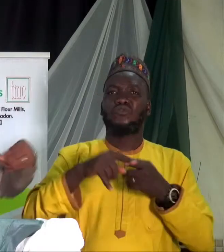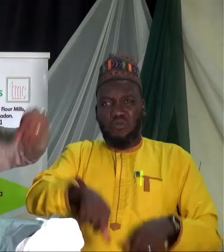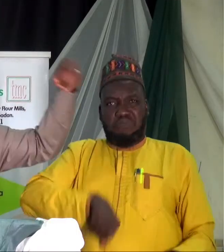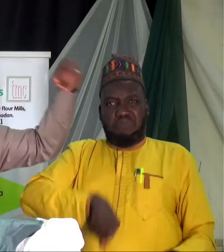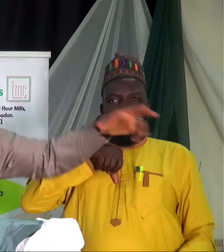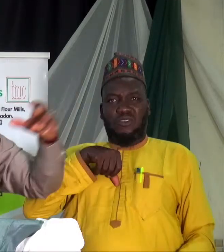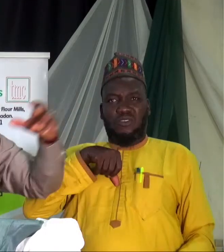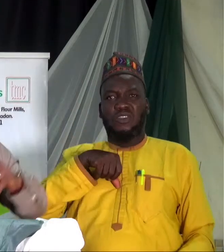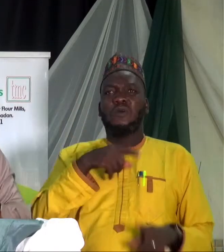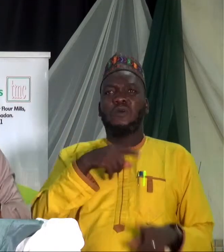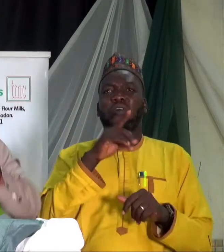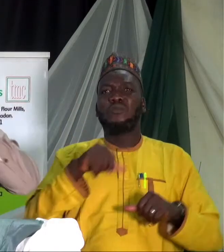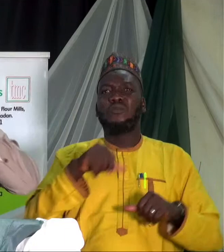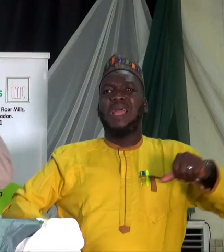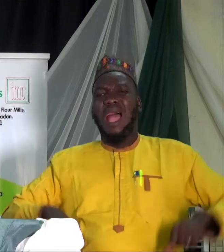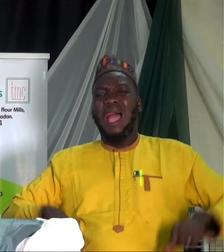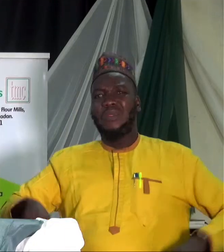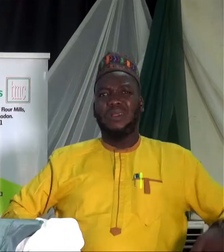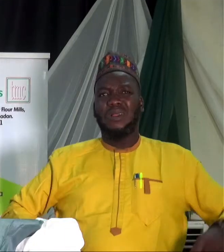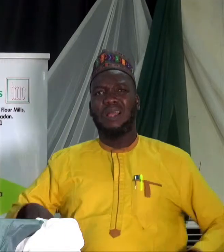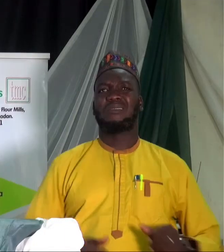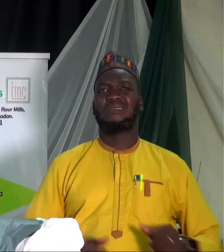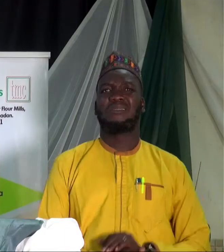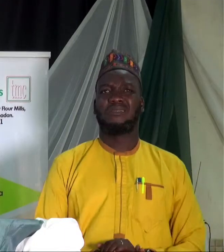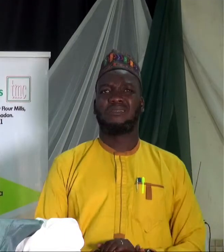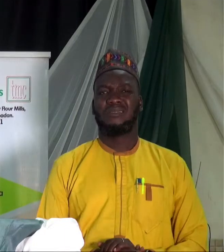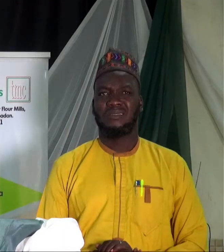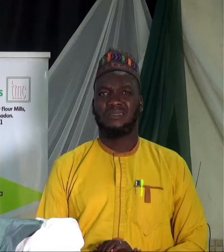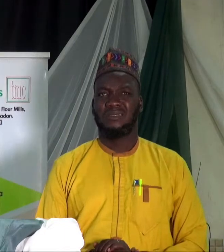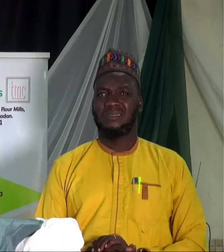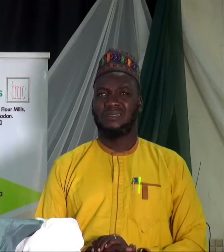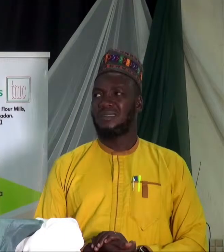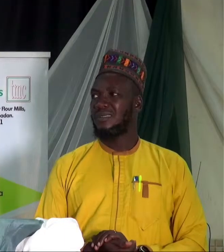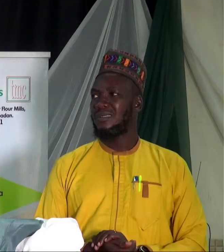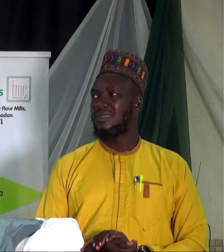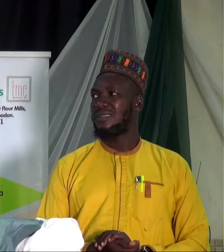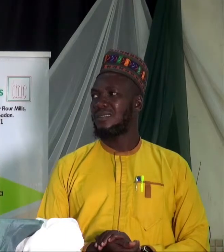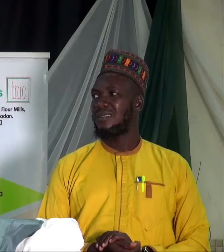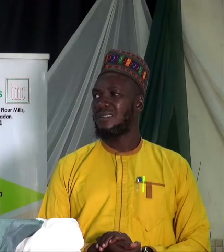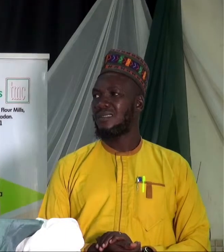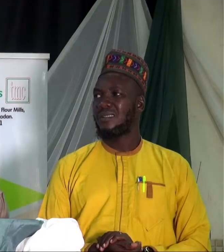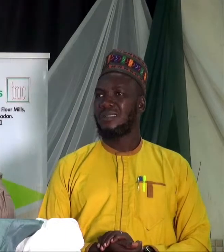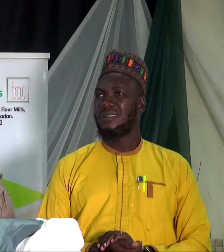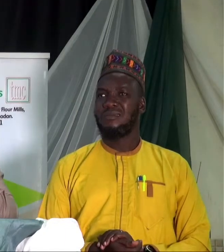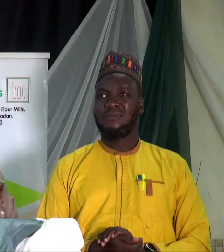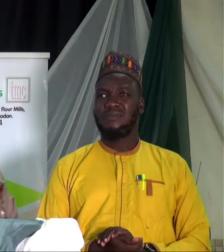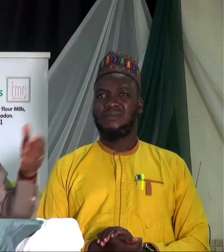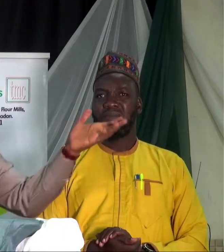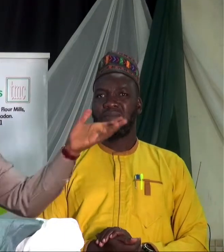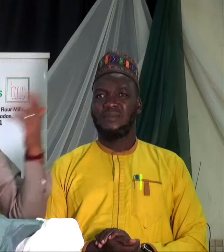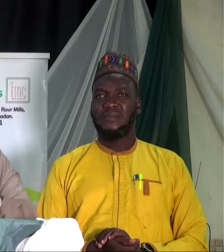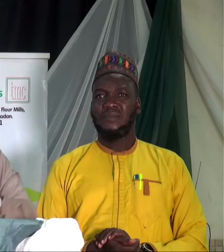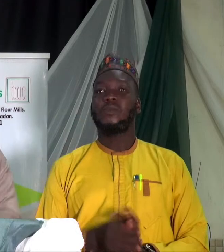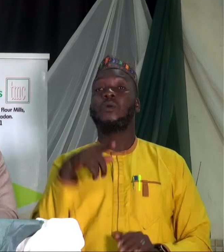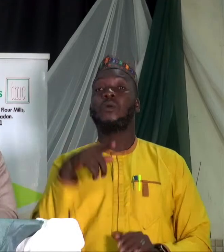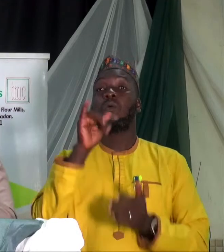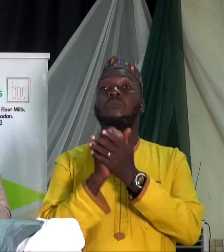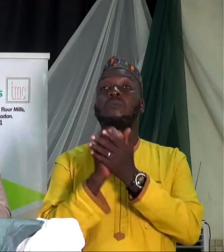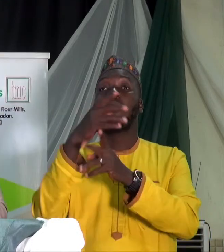wa arrogant pride yan ma so na ni gbogbo ata jo ko ra ra ni am black and proud sa wa la se ra wa ndudu